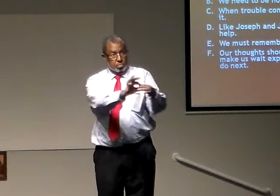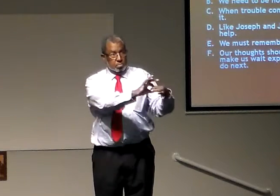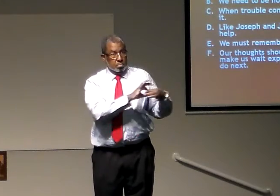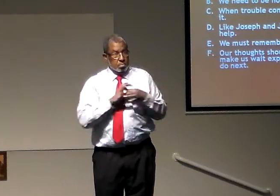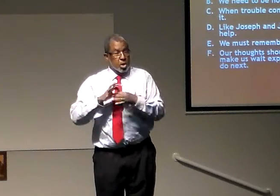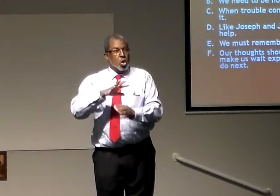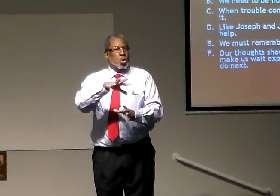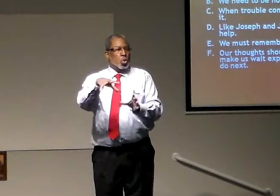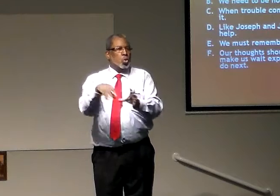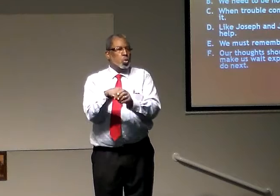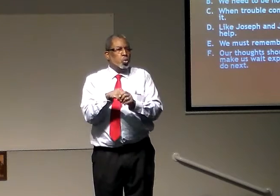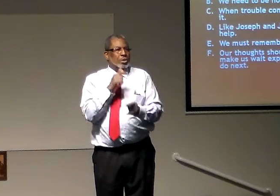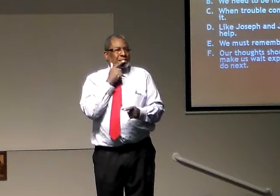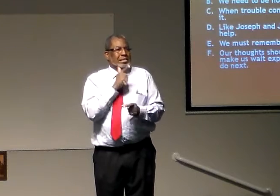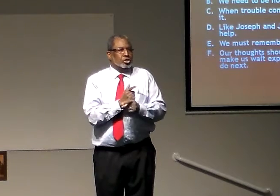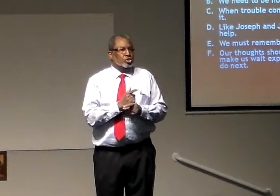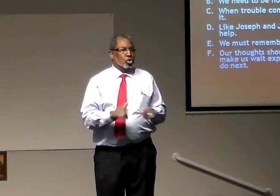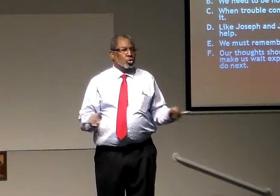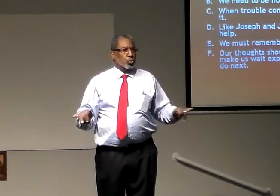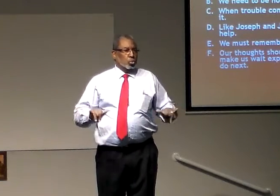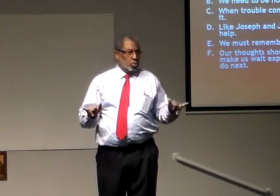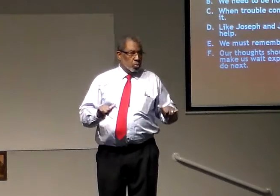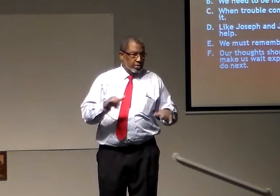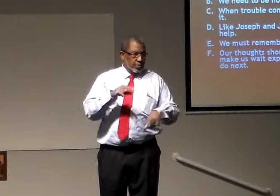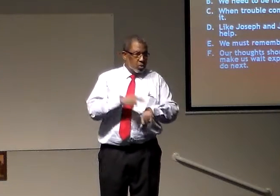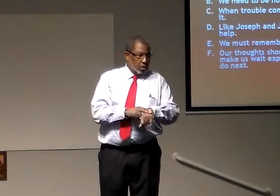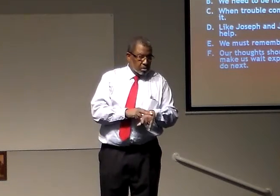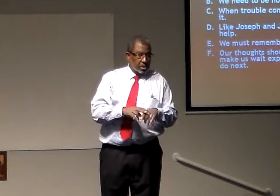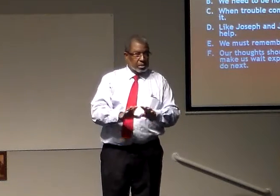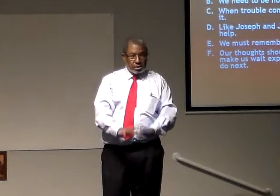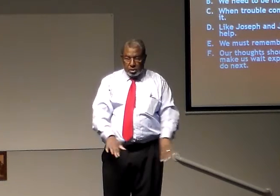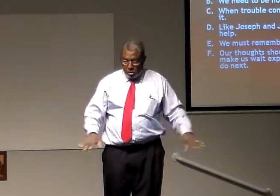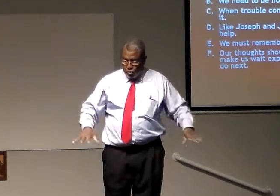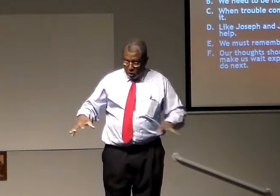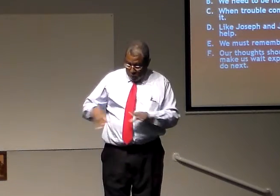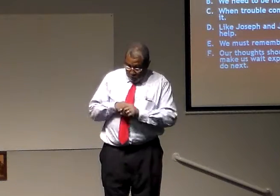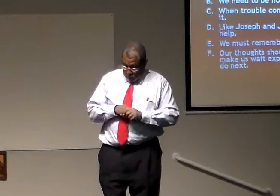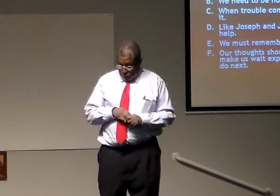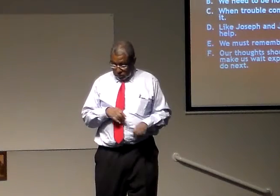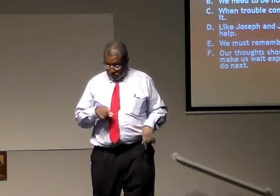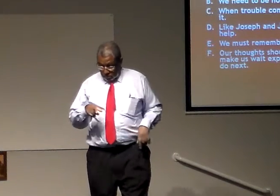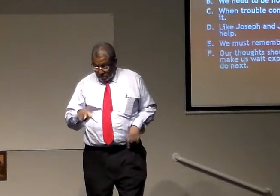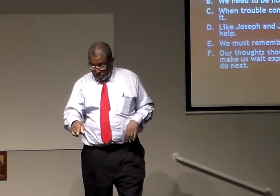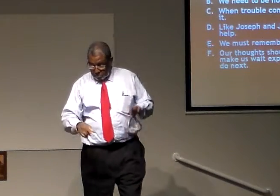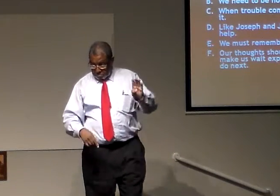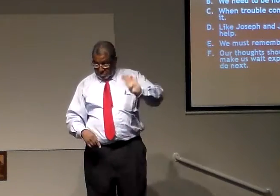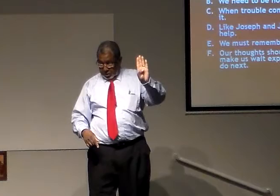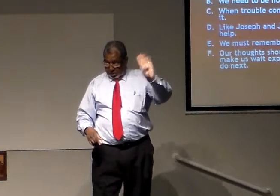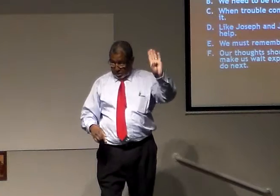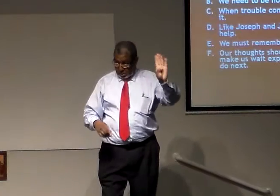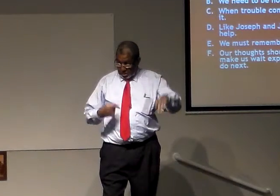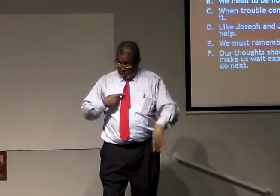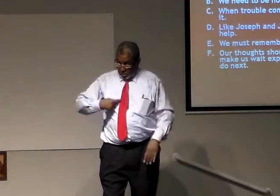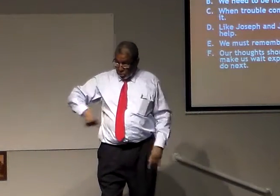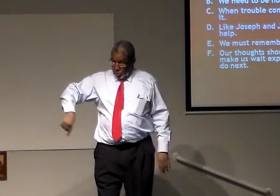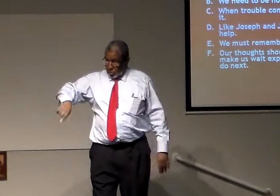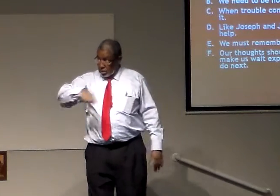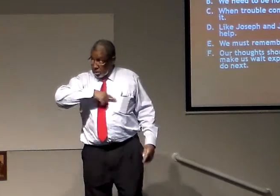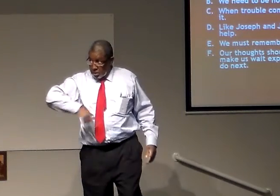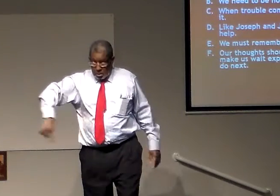we need to be including the sister as well, or the children as well. B, we need